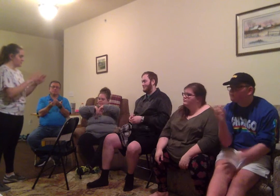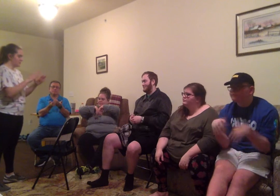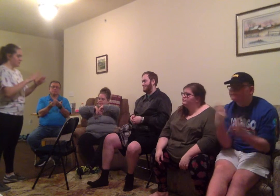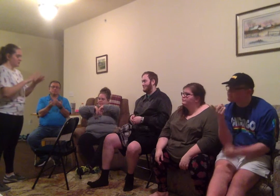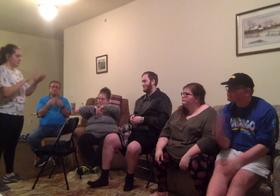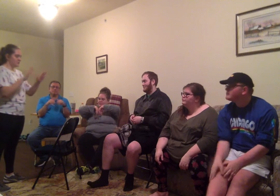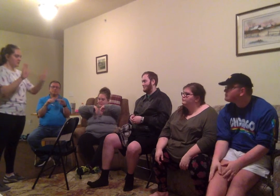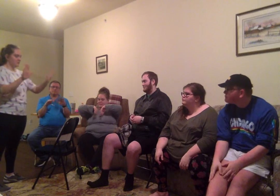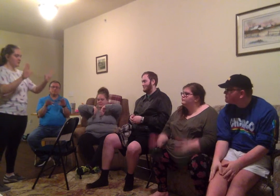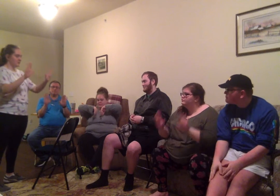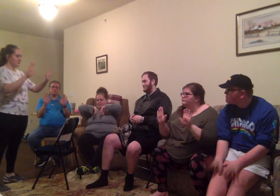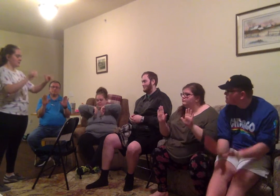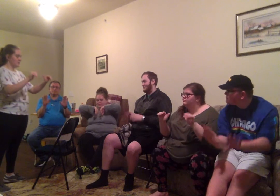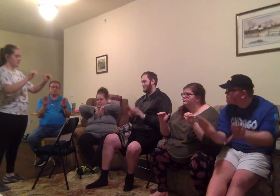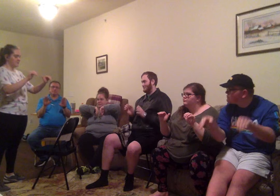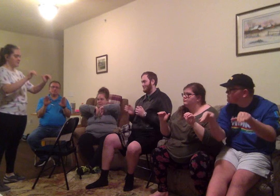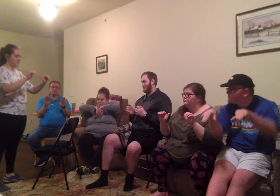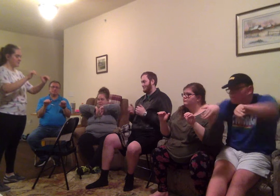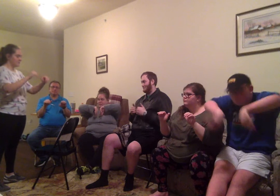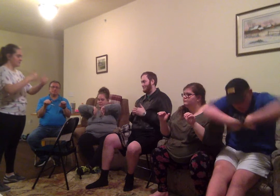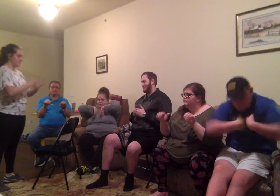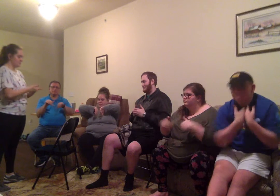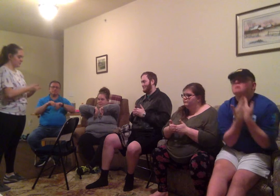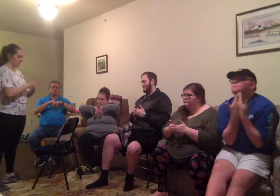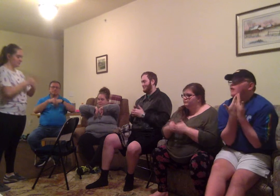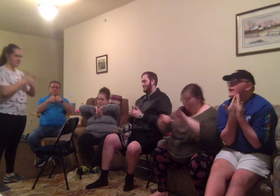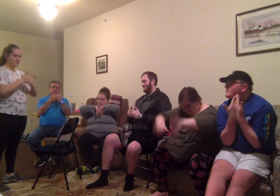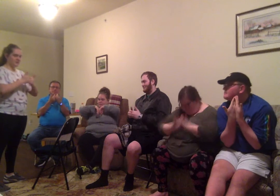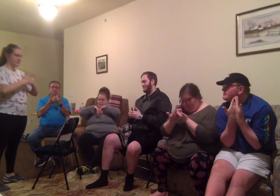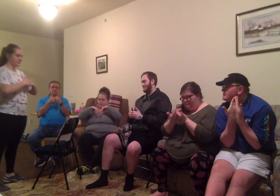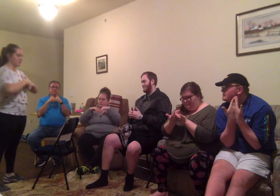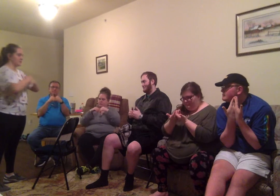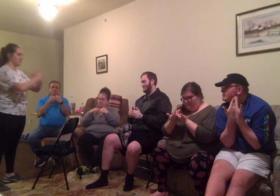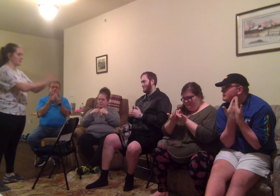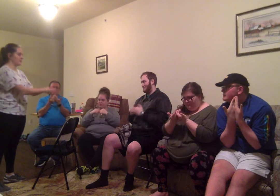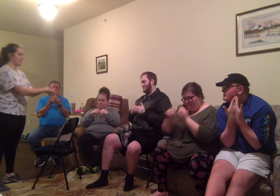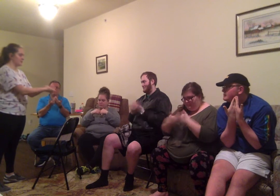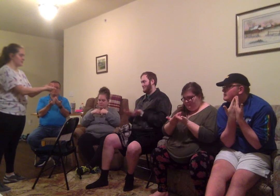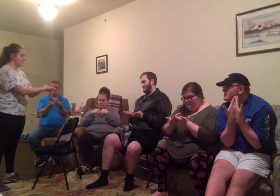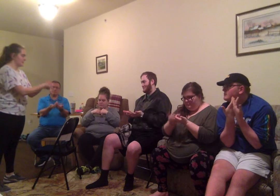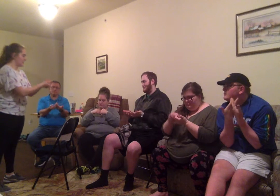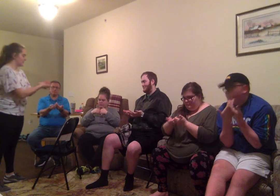would put your hands like this, fold them down, put your knuckles together, and go out.